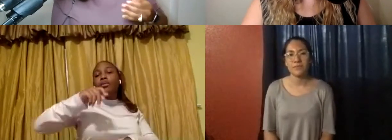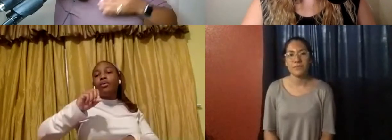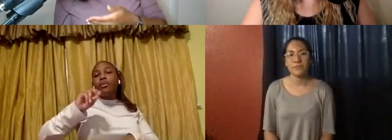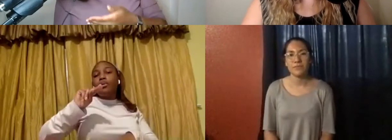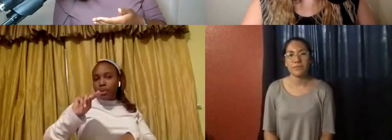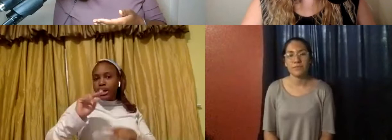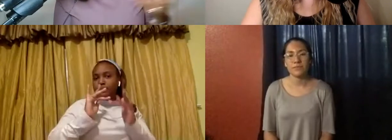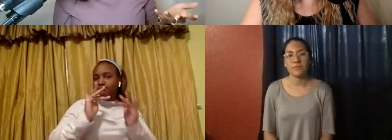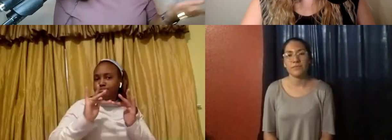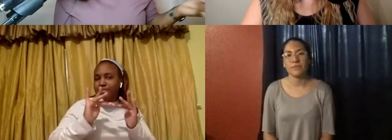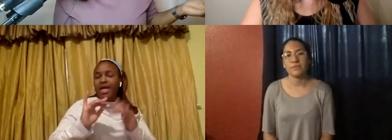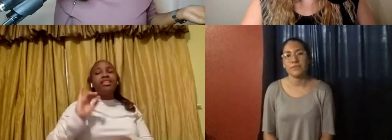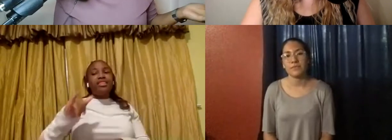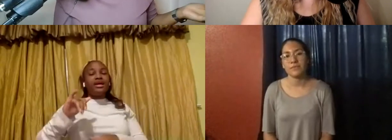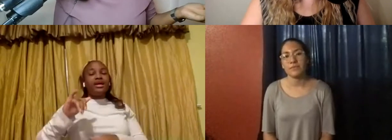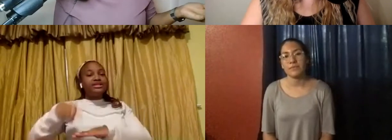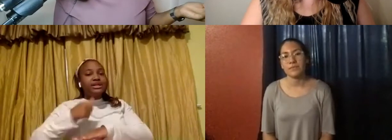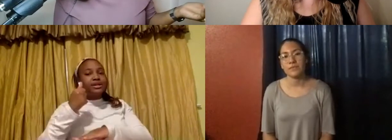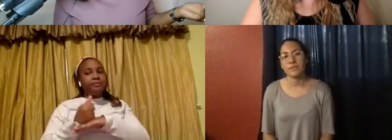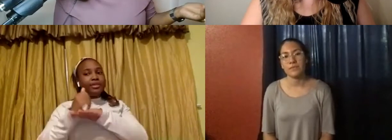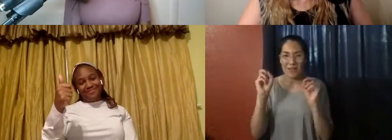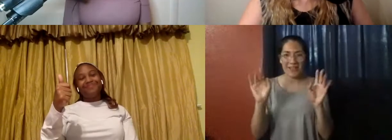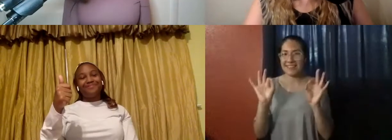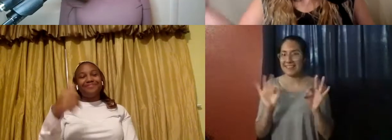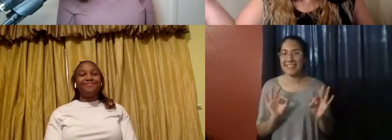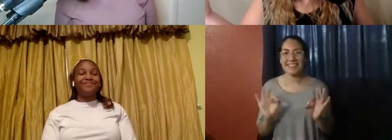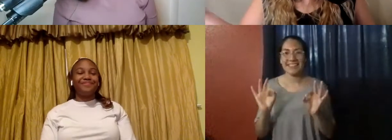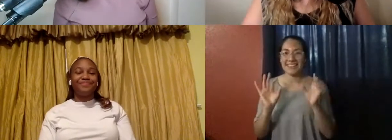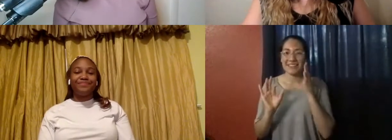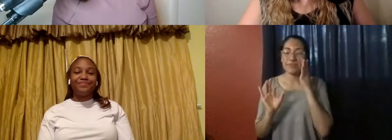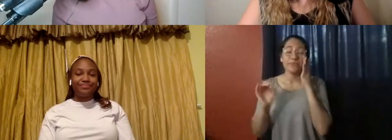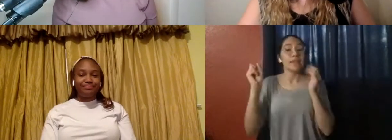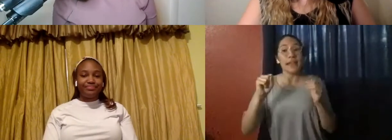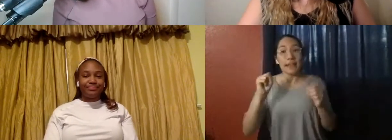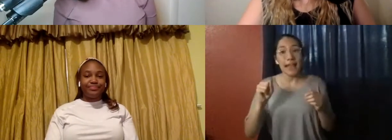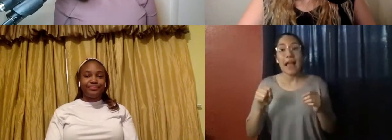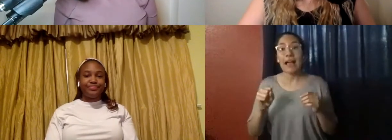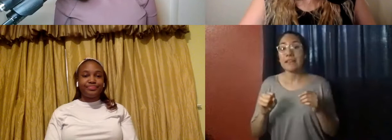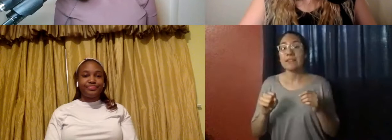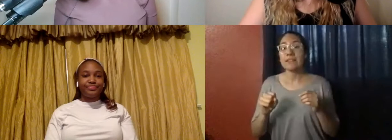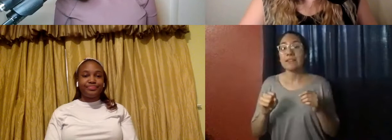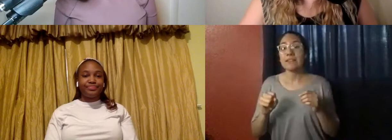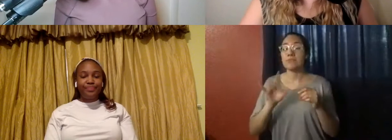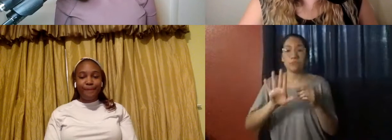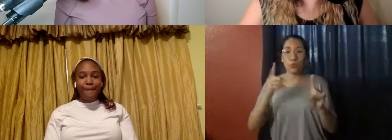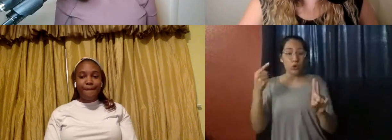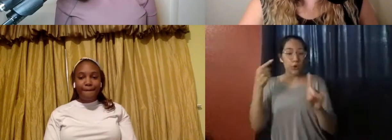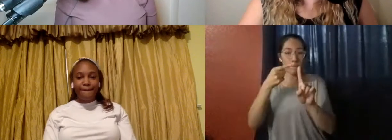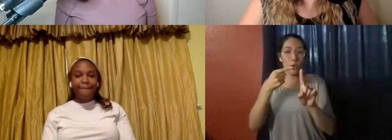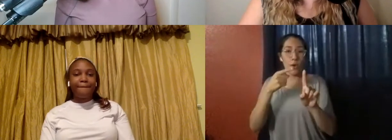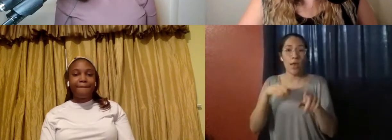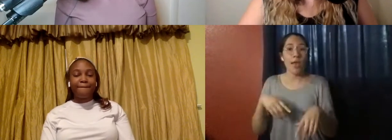this expectation for when you start dating, right? Like that's like. Yes, absolutely. To your point though, you know, that's why I wanted to cover this